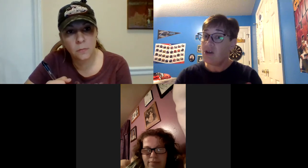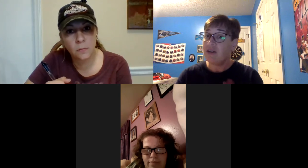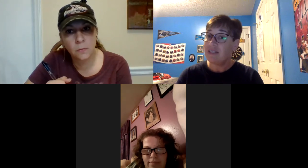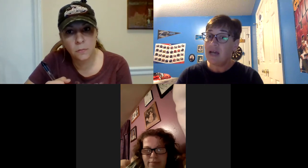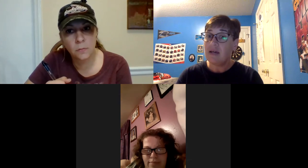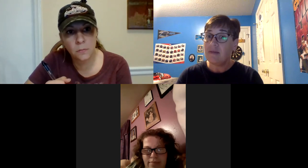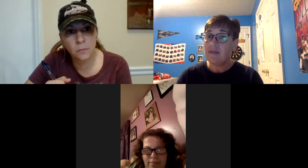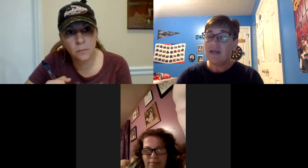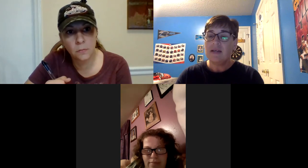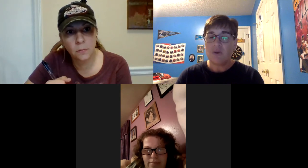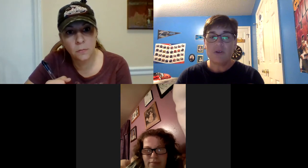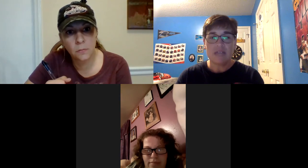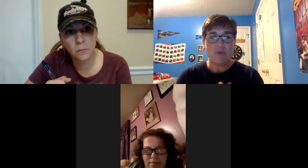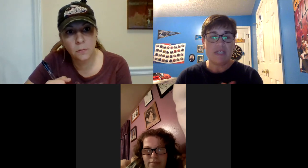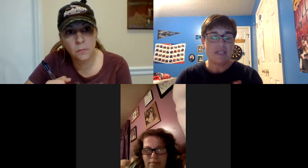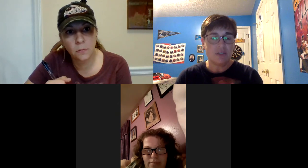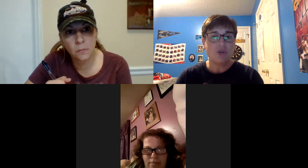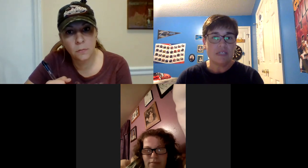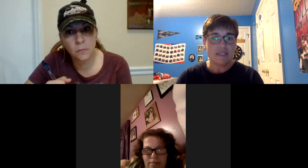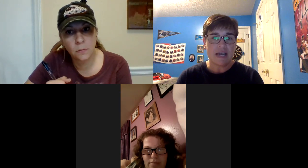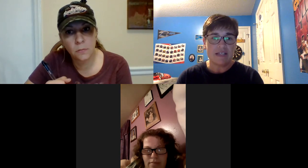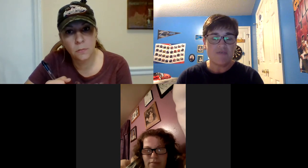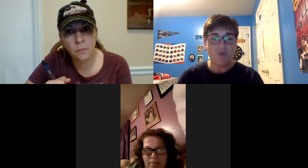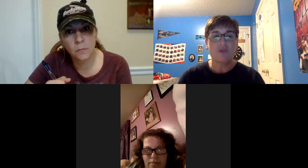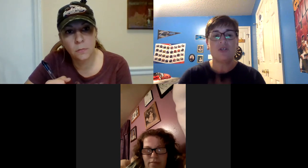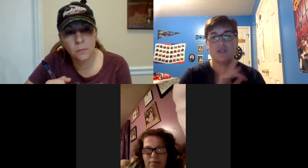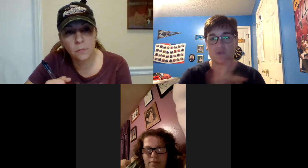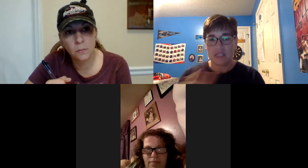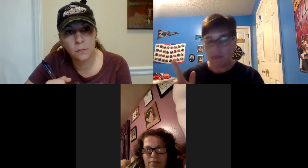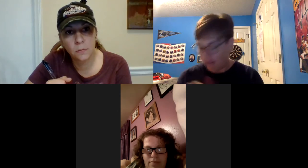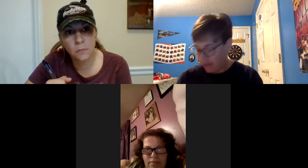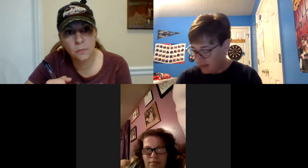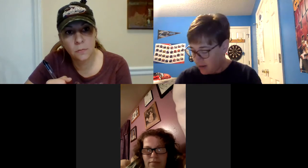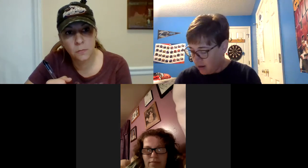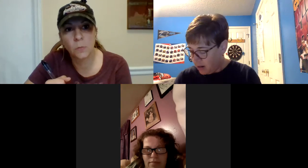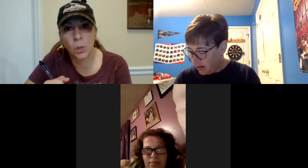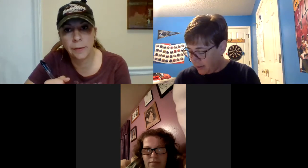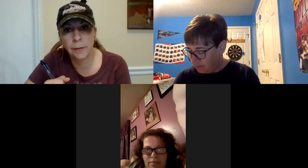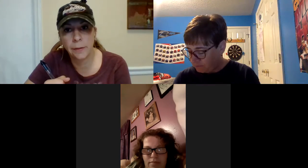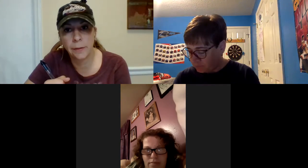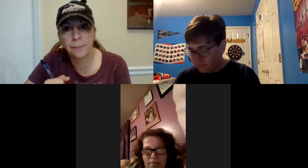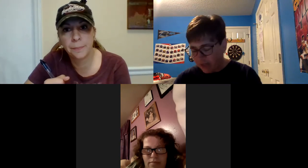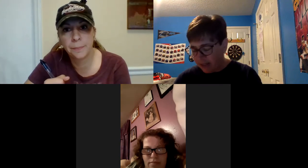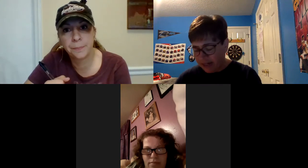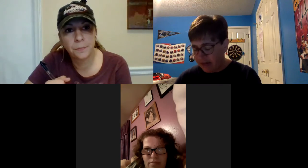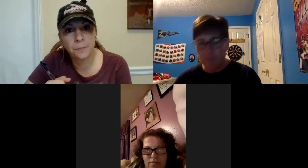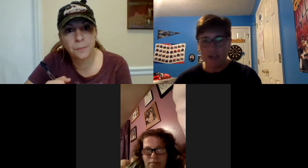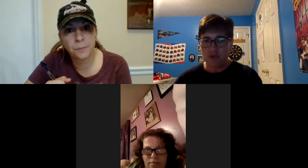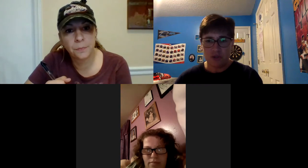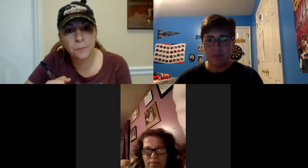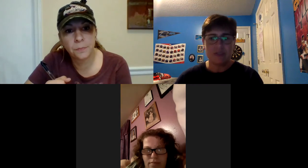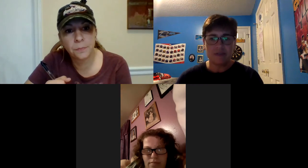them. And there are some, of course, that we didn't learn the signs for, so you just would spell it. Like I've